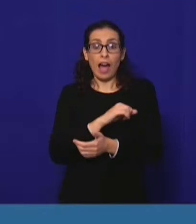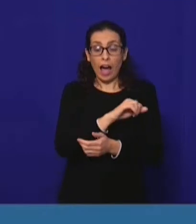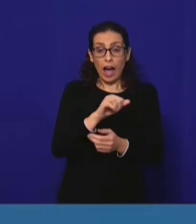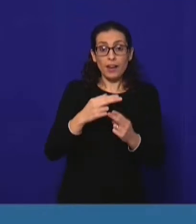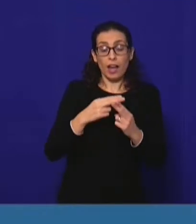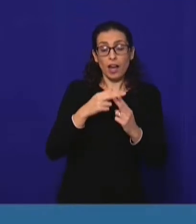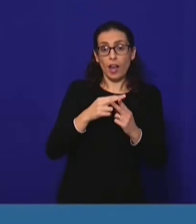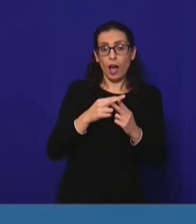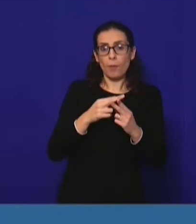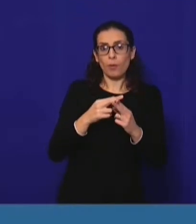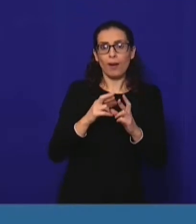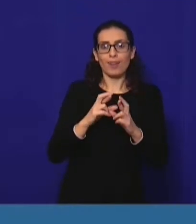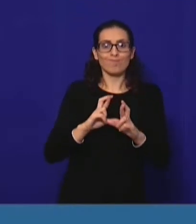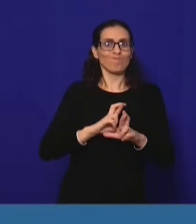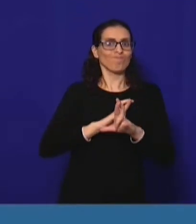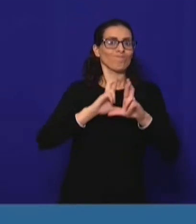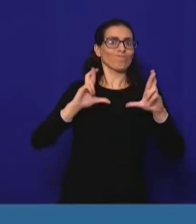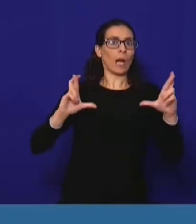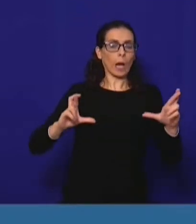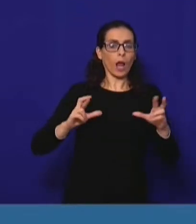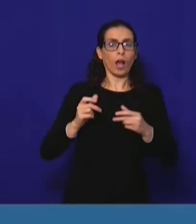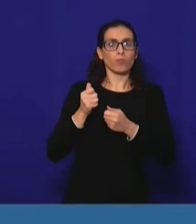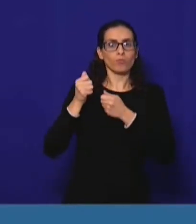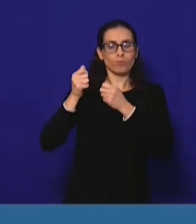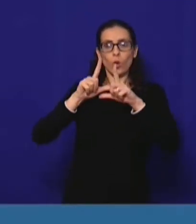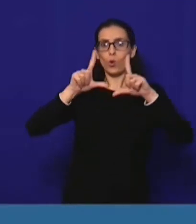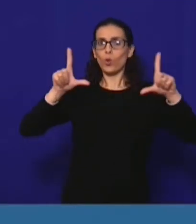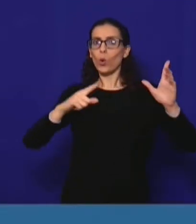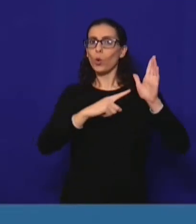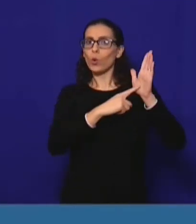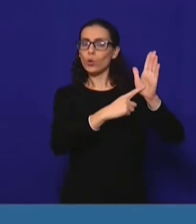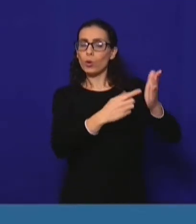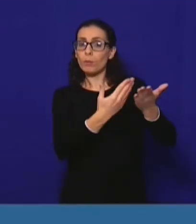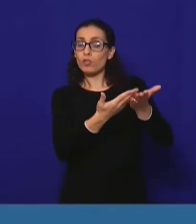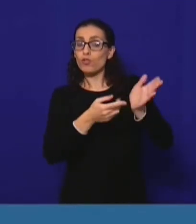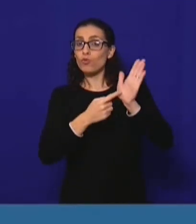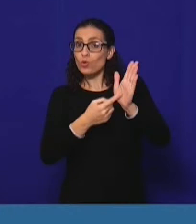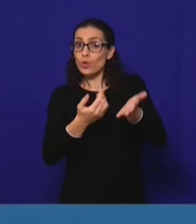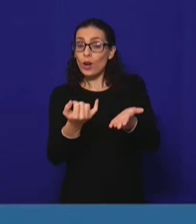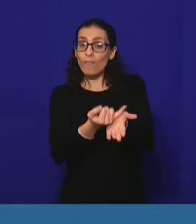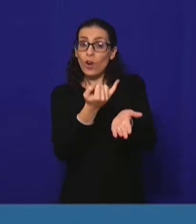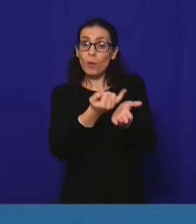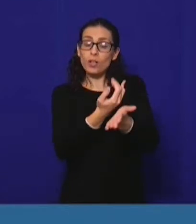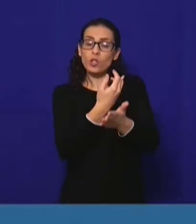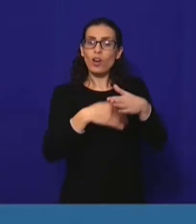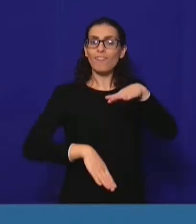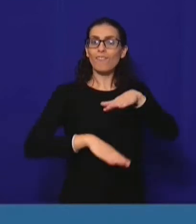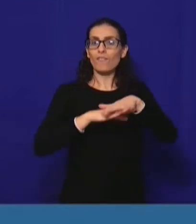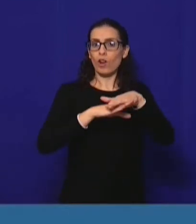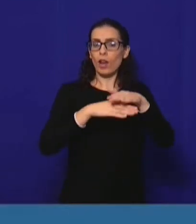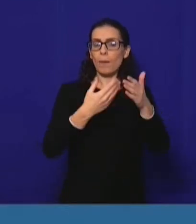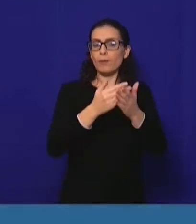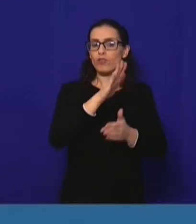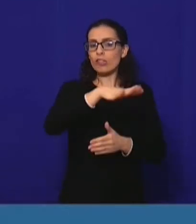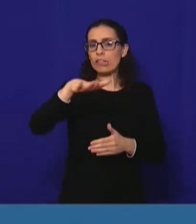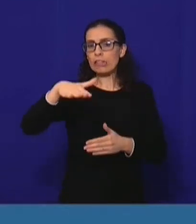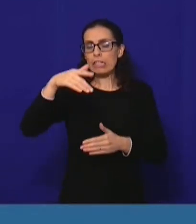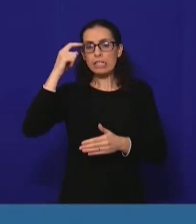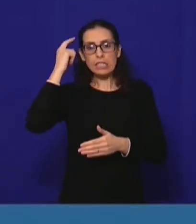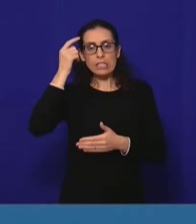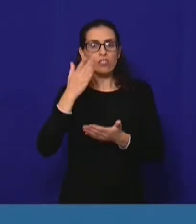kampanja wkoll dwar din it-tilqima biex aħna nkun nistgħu ngħaddu l-informazzjoni kollha lill-pubbliku ħalli huma jkun jistgħu jieħdu